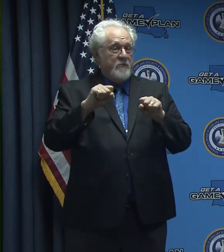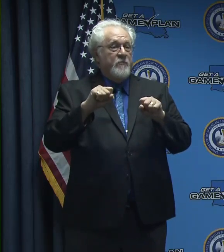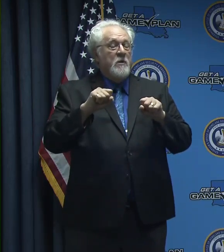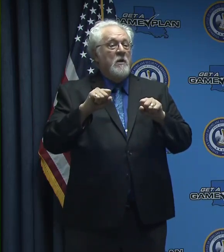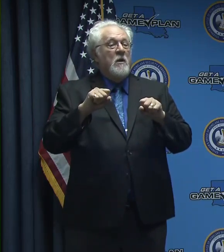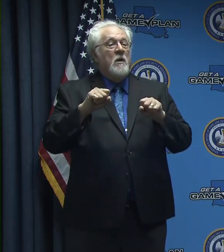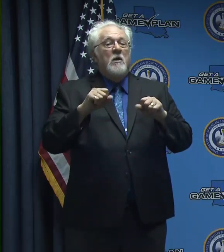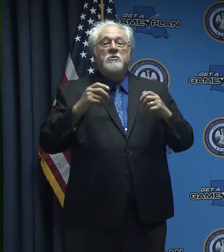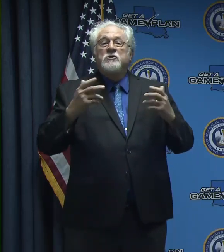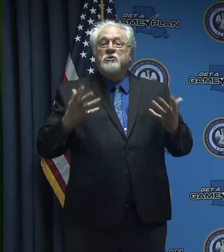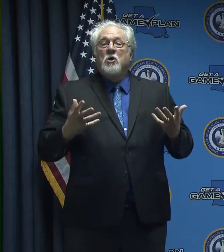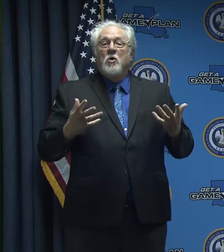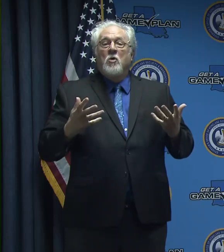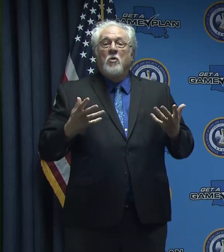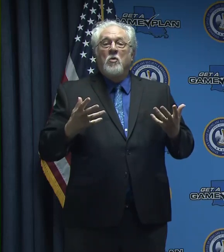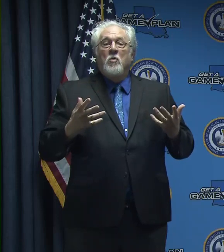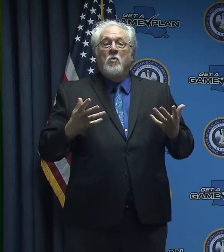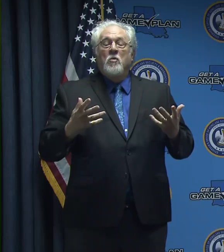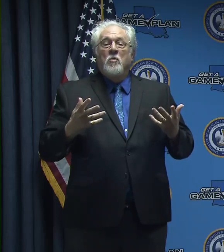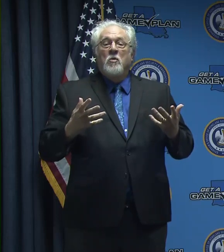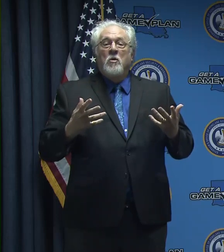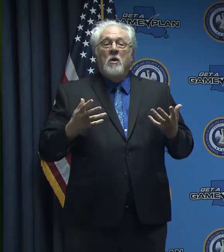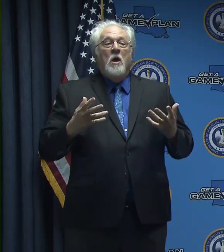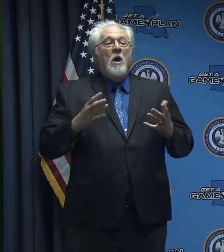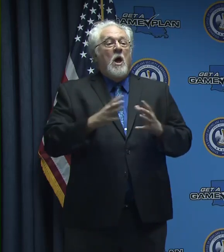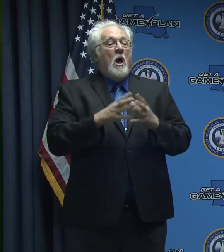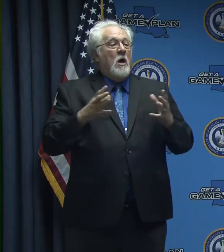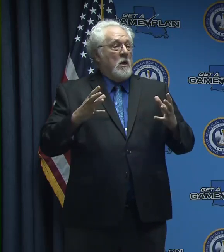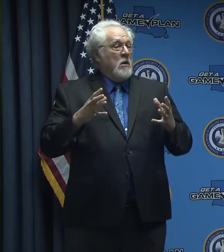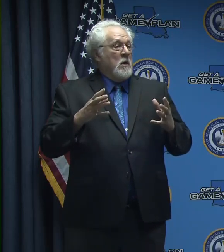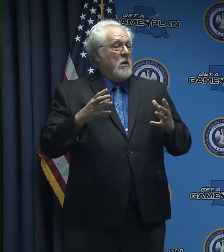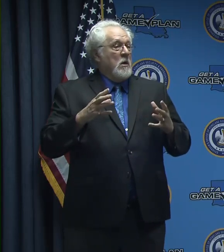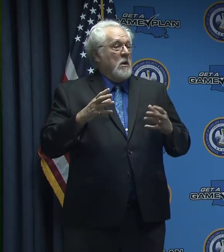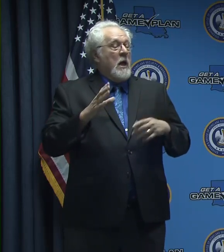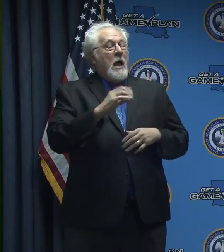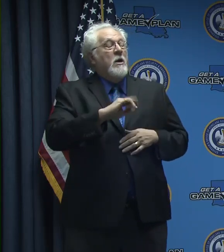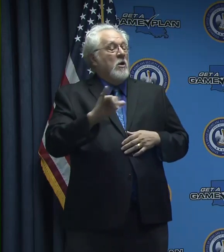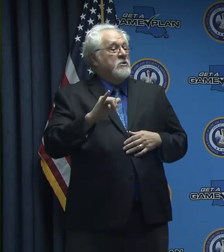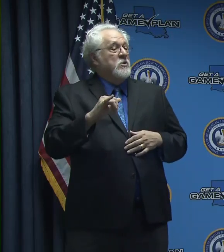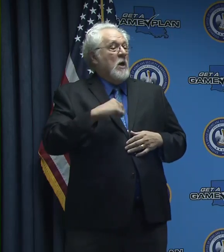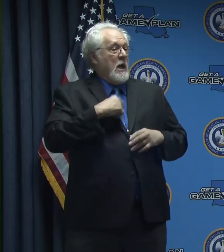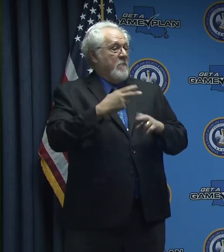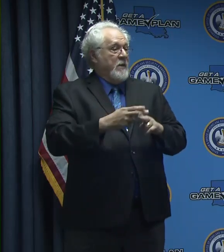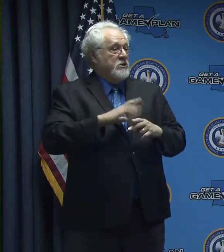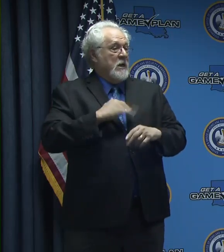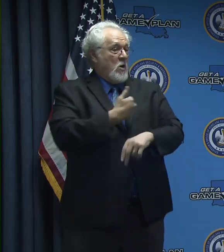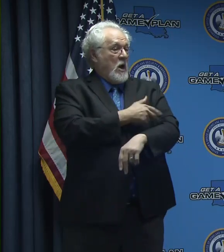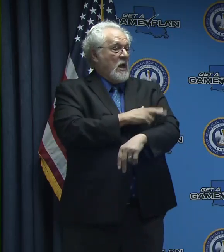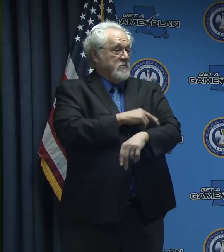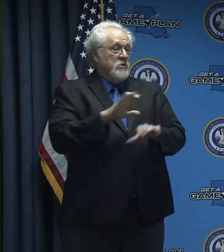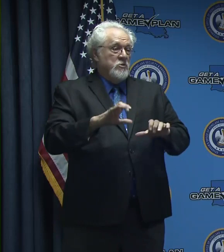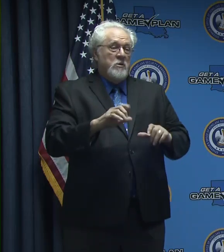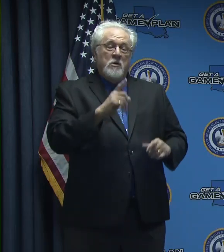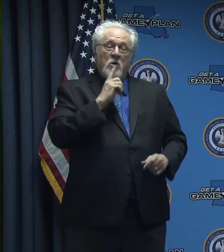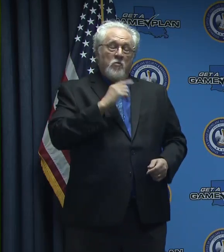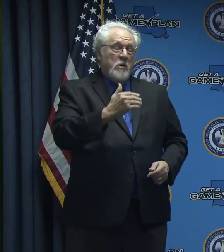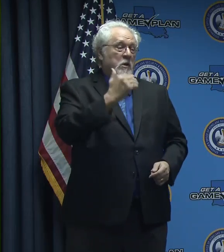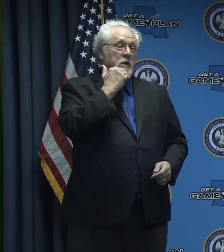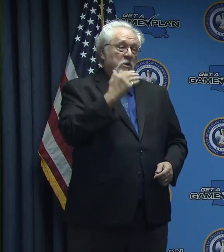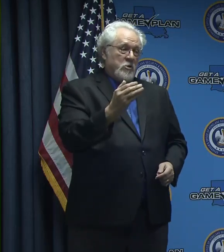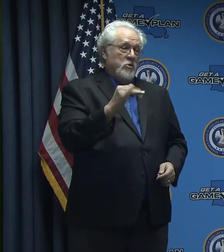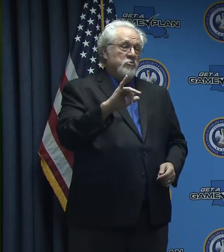and so for those reasons, along with the fact that, as I mentioned before, our hospitals are doing a really good